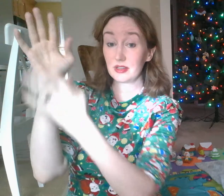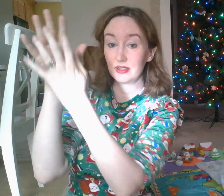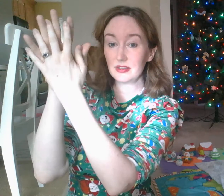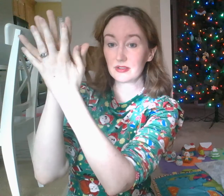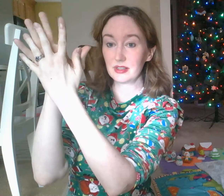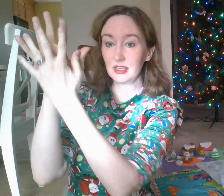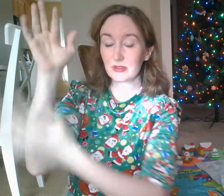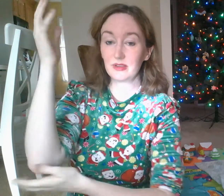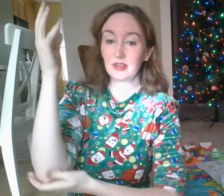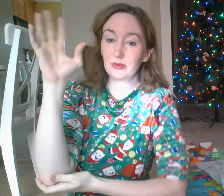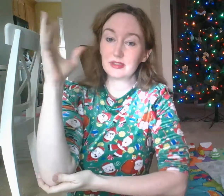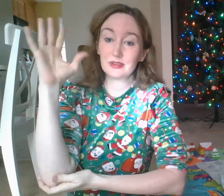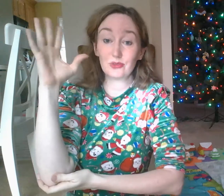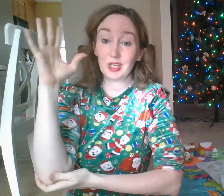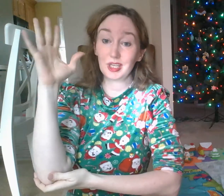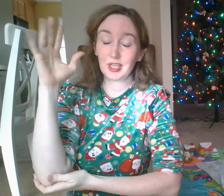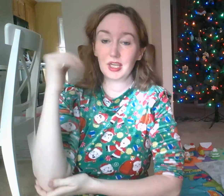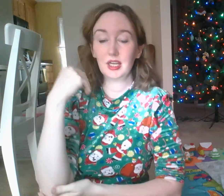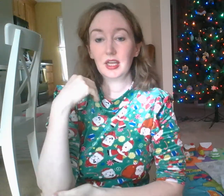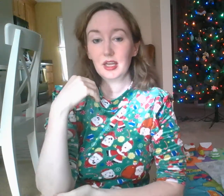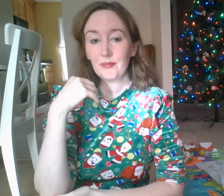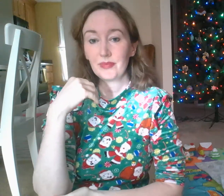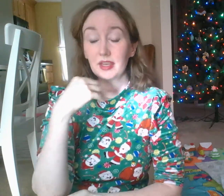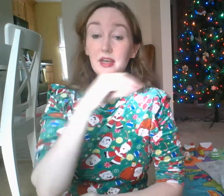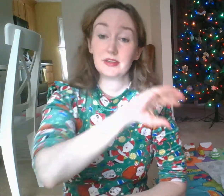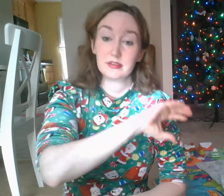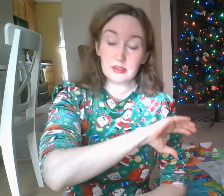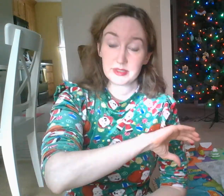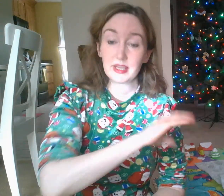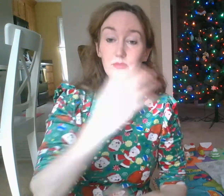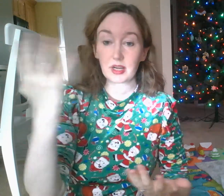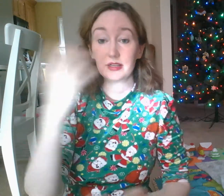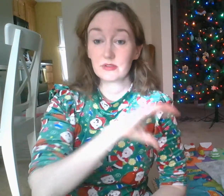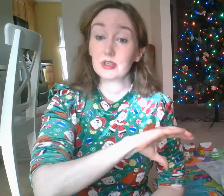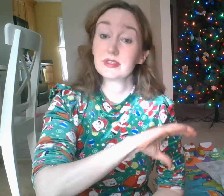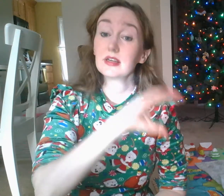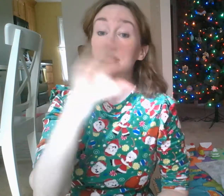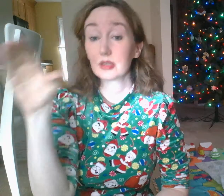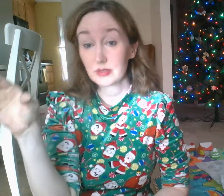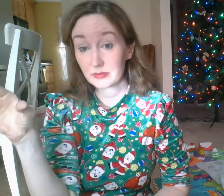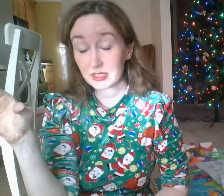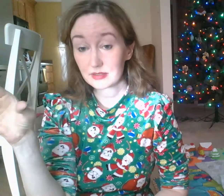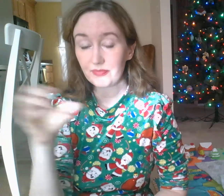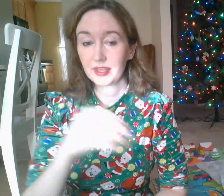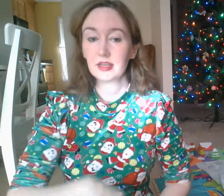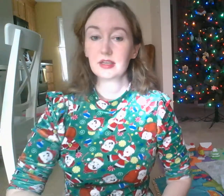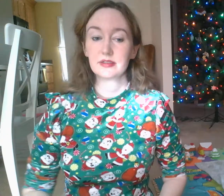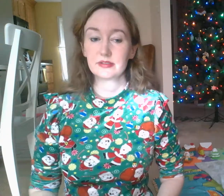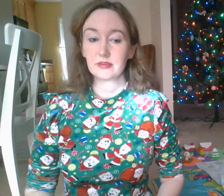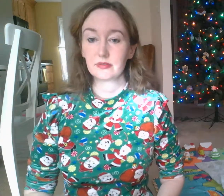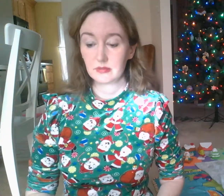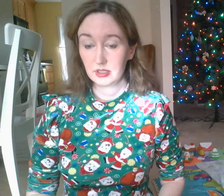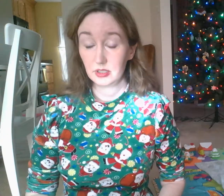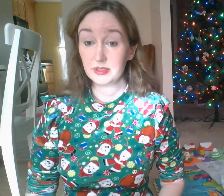and these are the leaves waving in the wind. Tree. And then you would say what kind of tree. You'd say Christmas. So you would